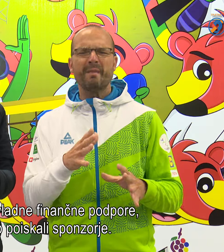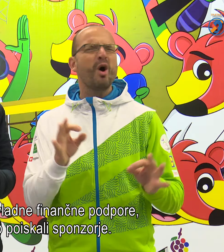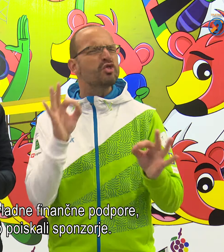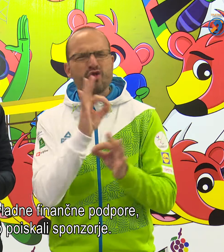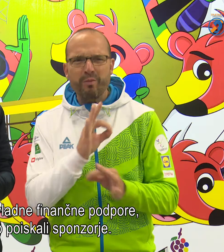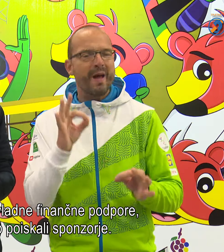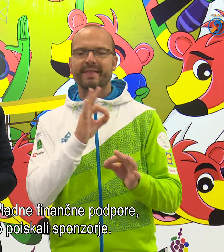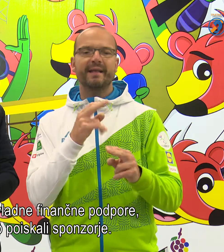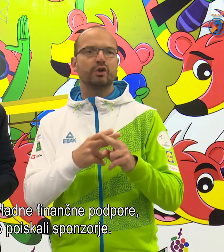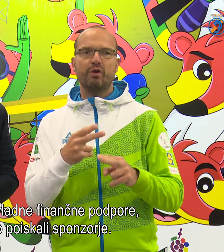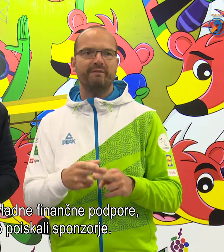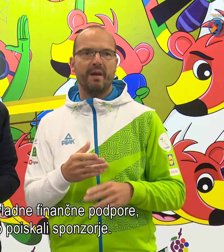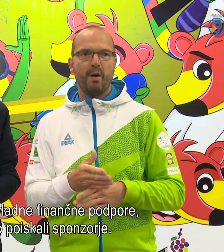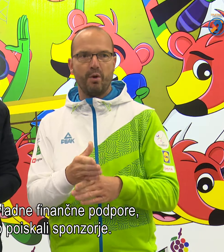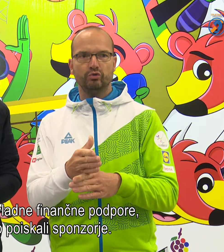financing